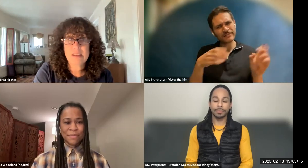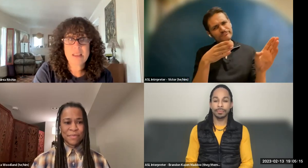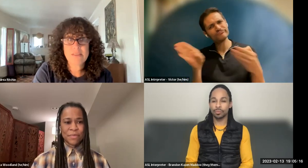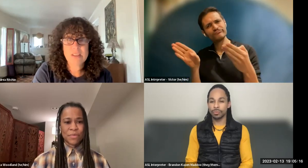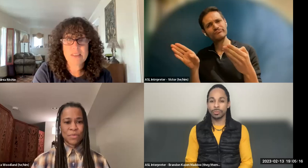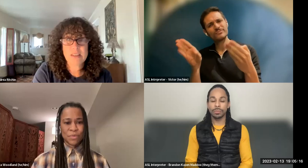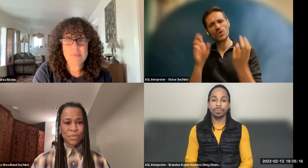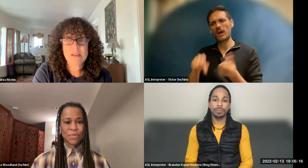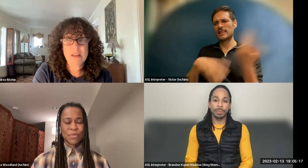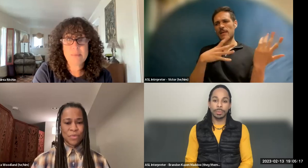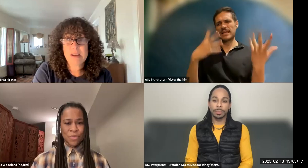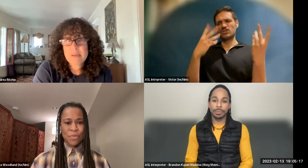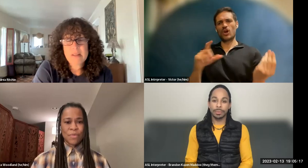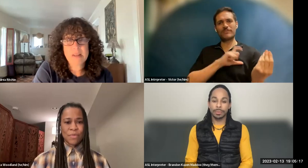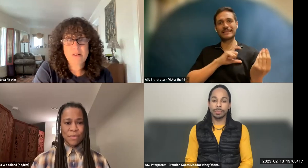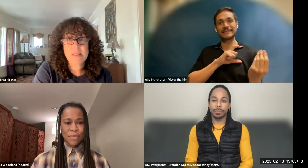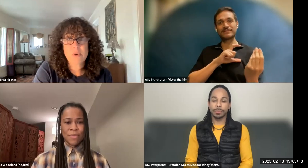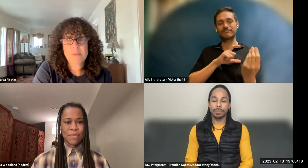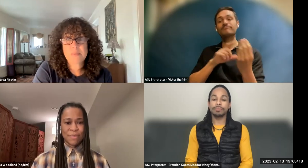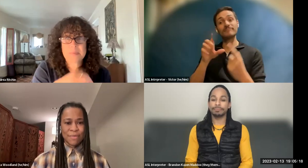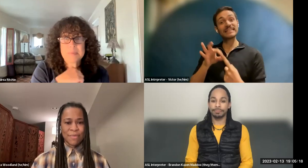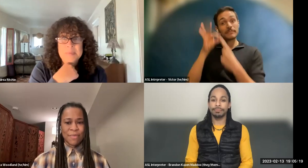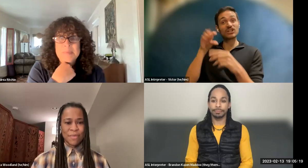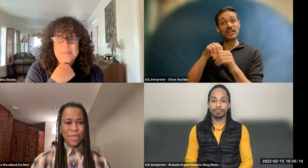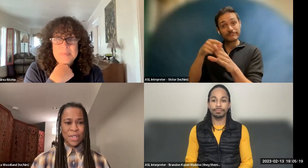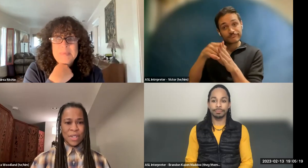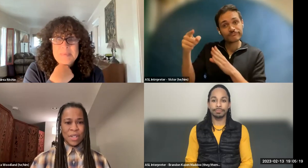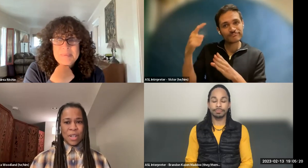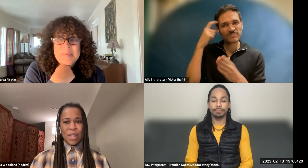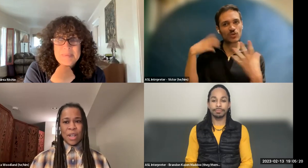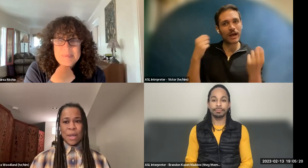particularly in the mental health field that you've been talking about, but across the board.